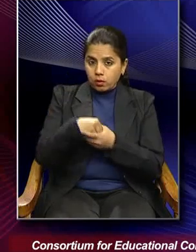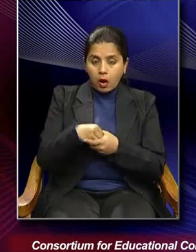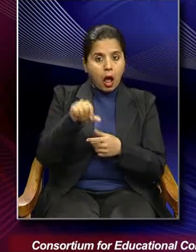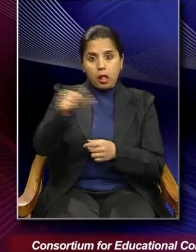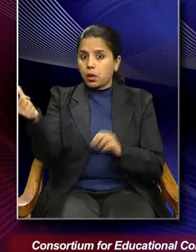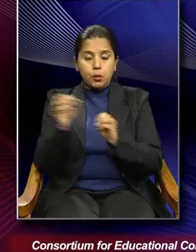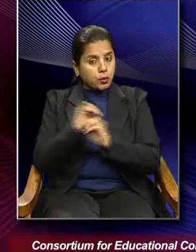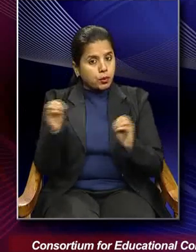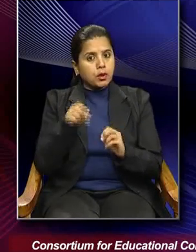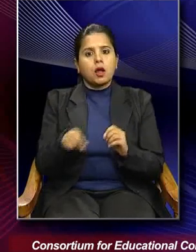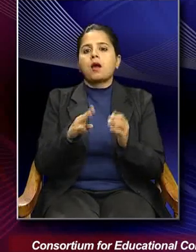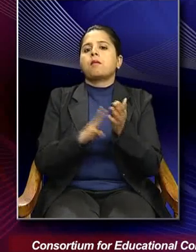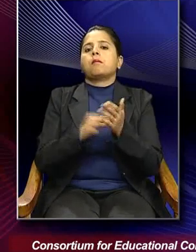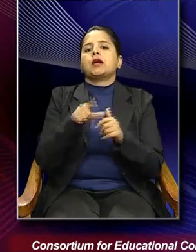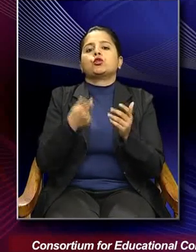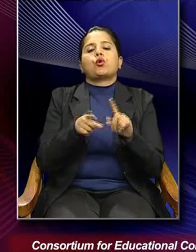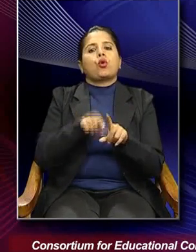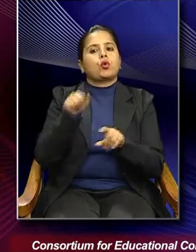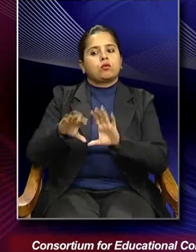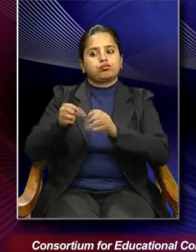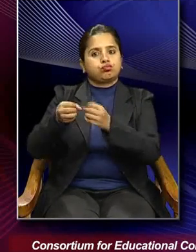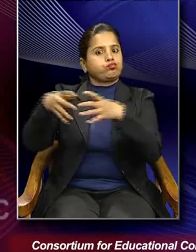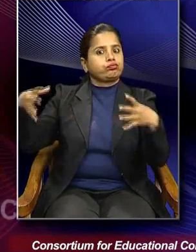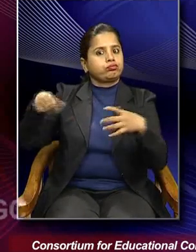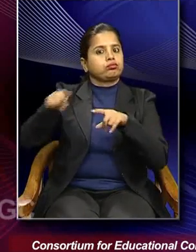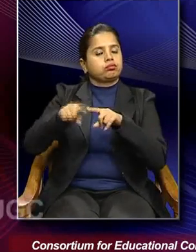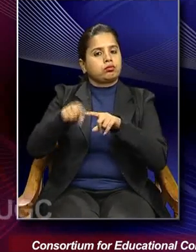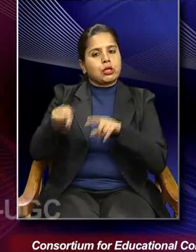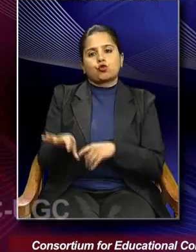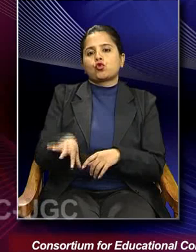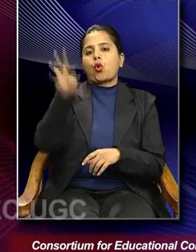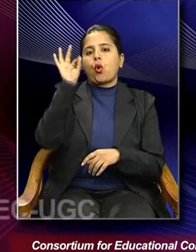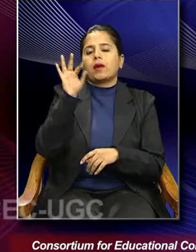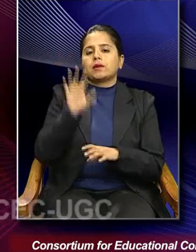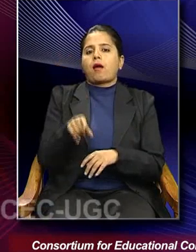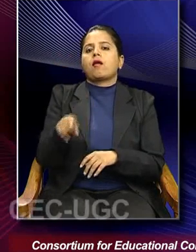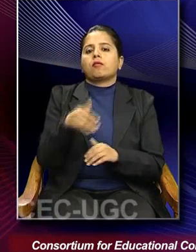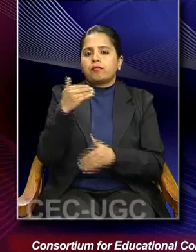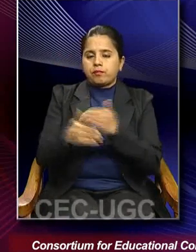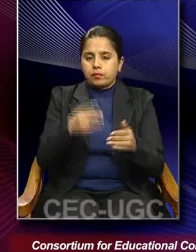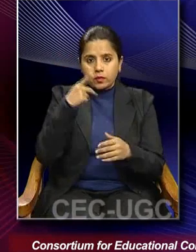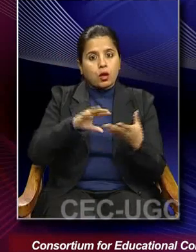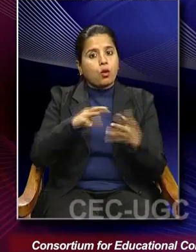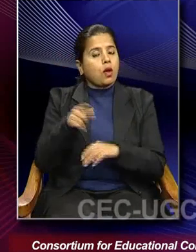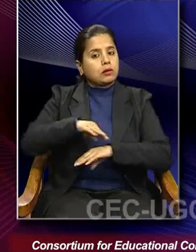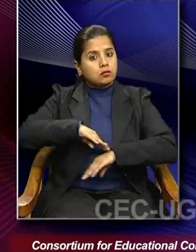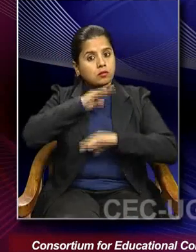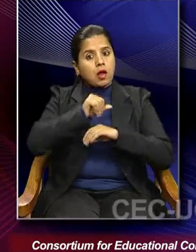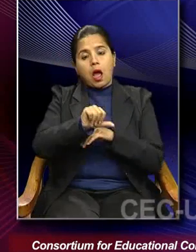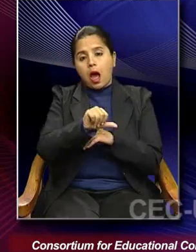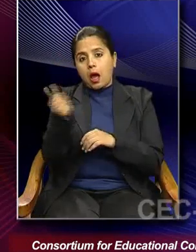then majority voting emerges as a choice mechanism that is satisfying